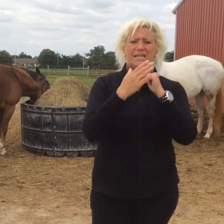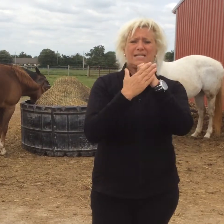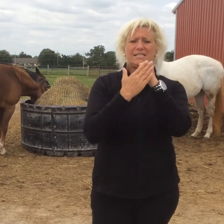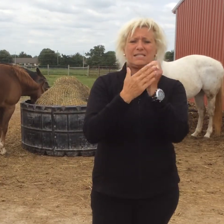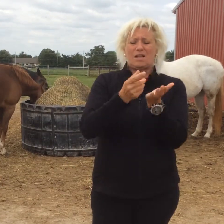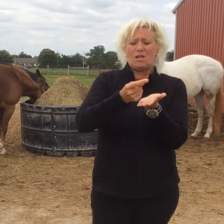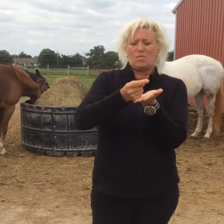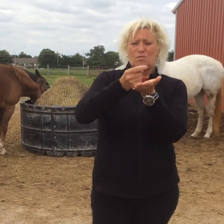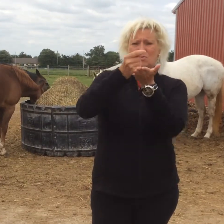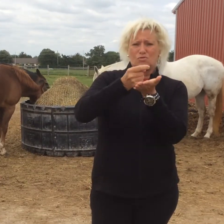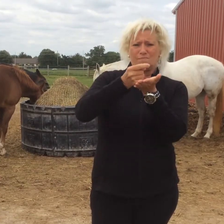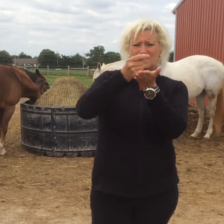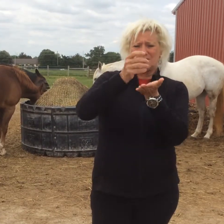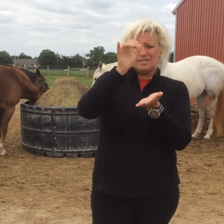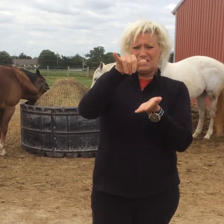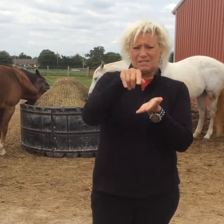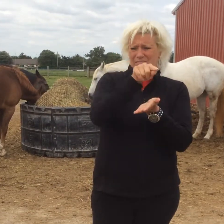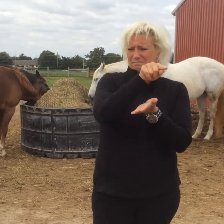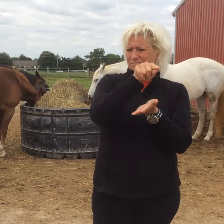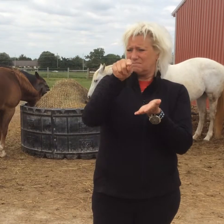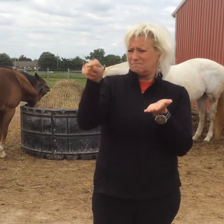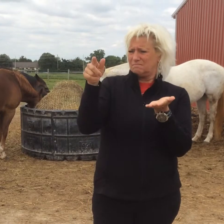I wanted to talk about equine assisted therapy